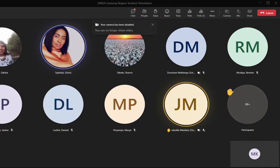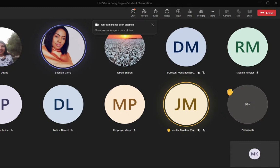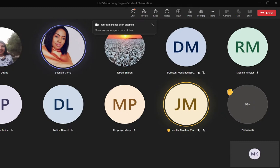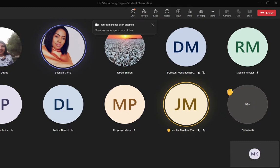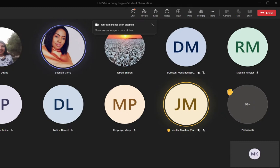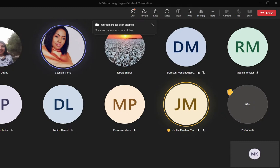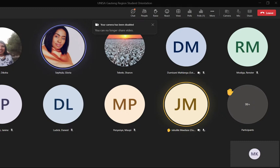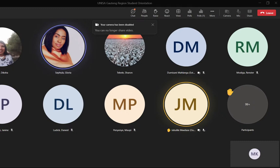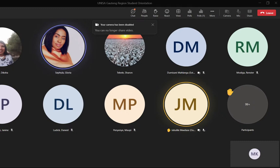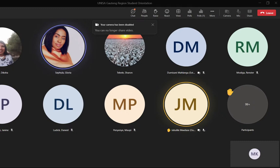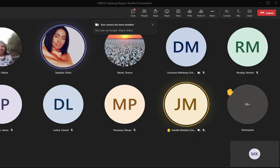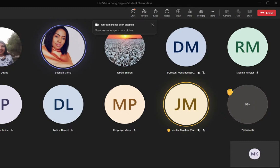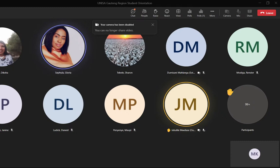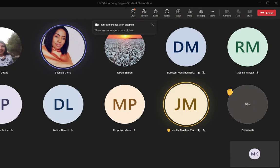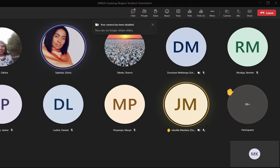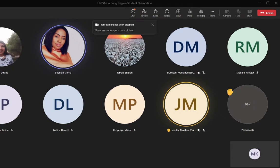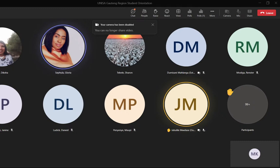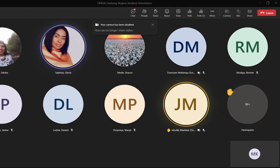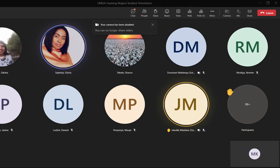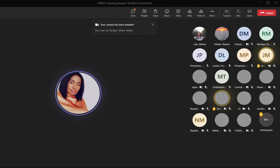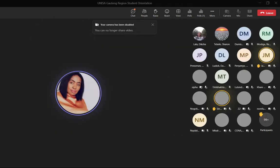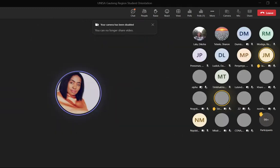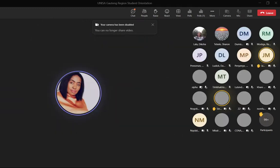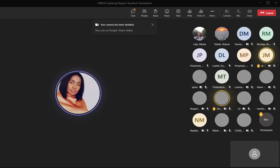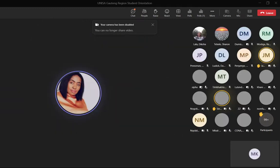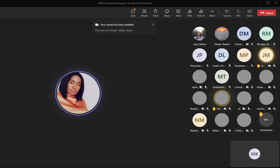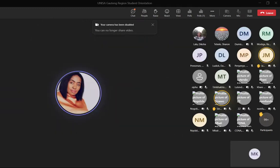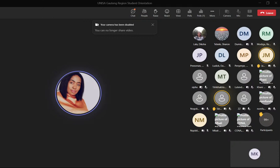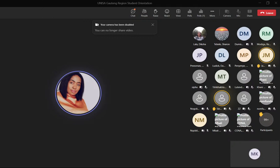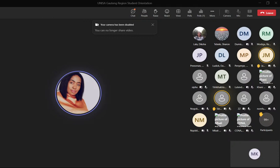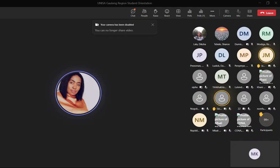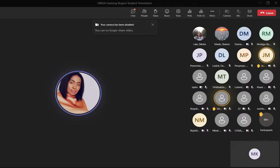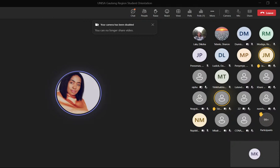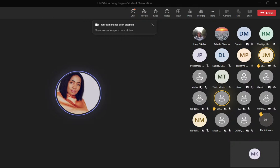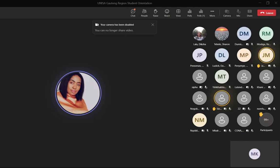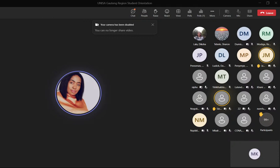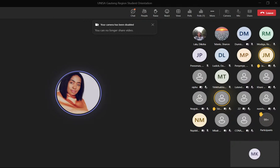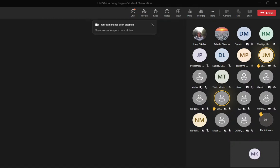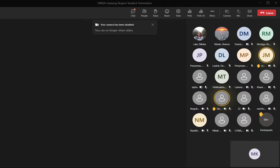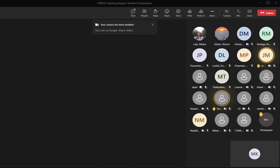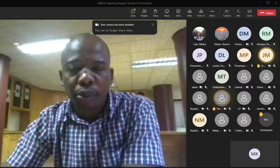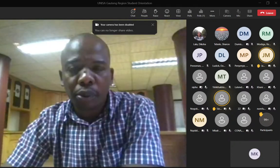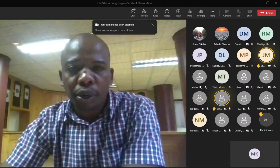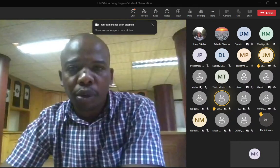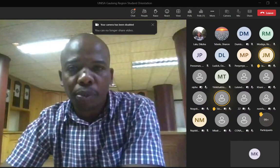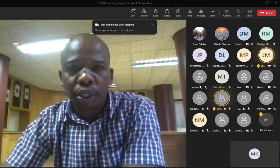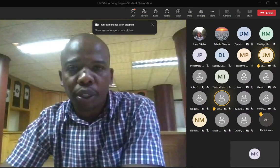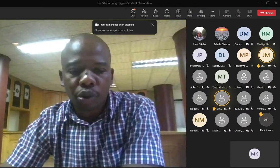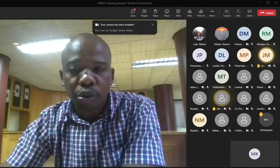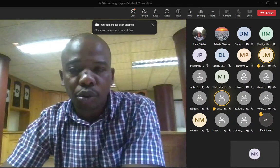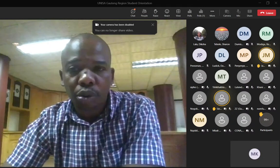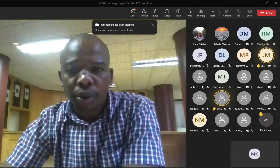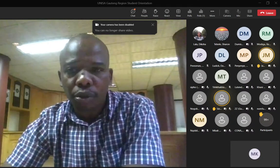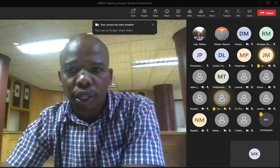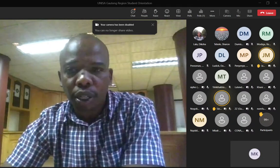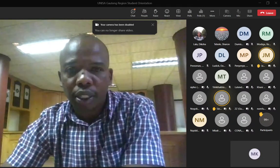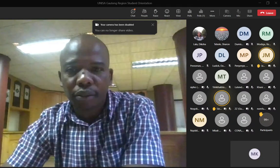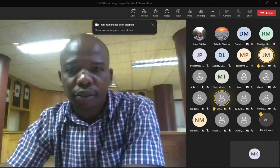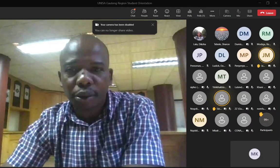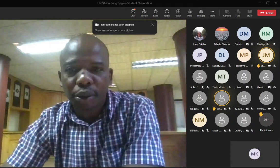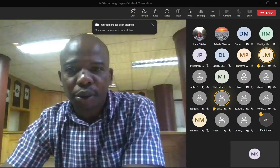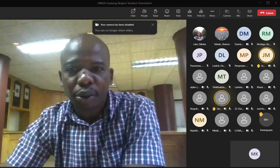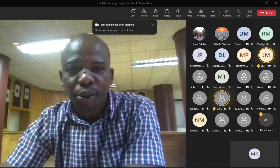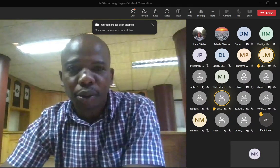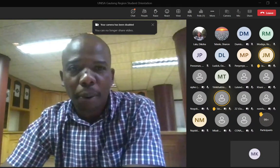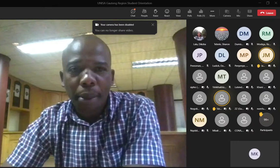for the delay and the length that we took in running this program so we really want to appreciate you all our